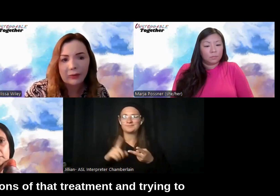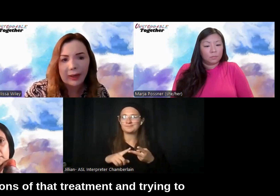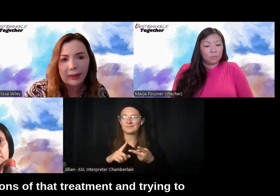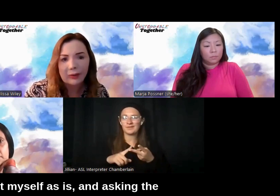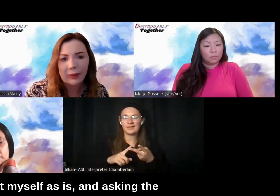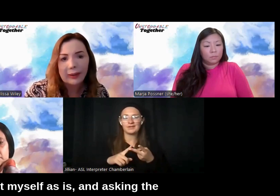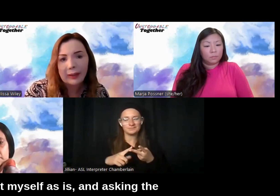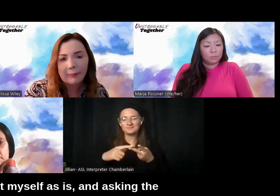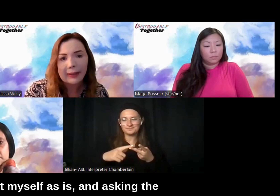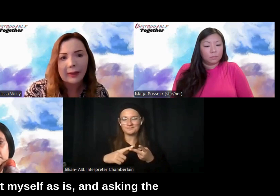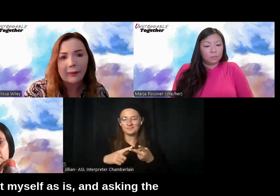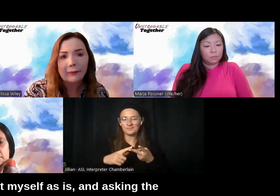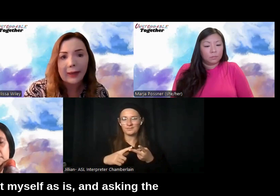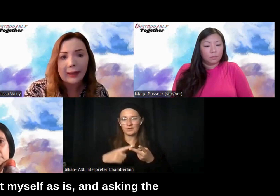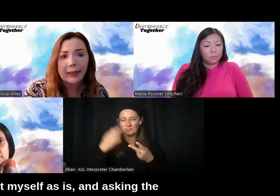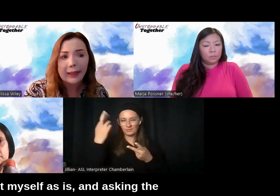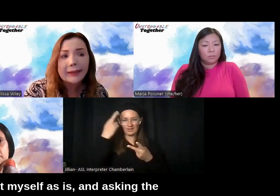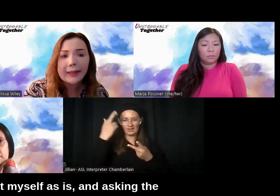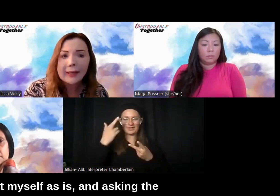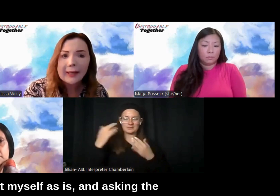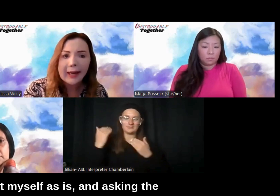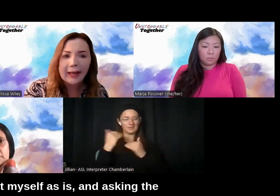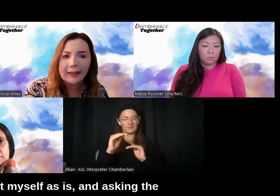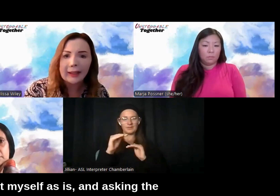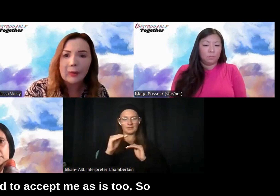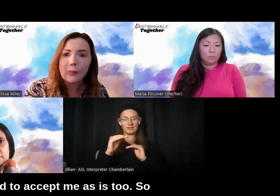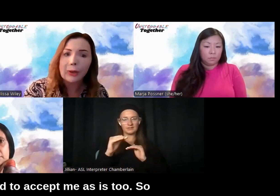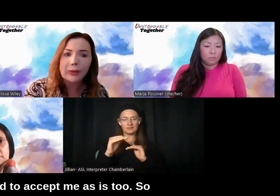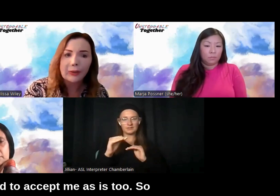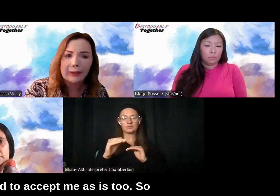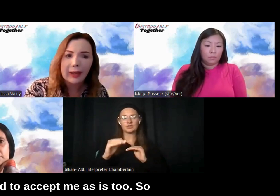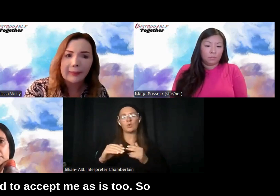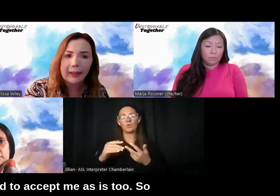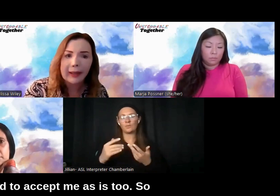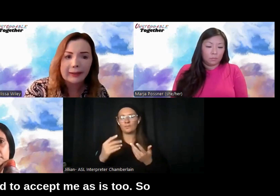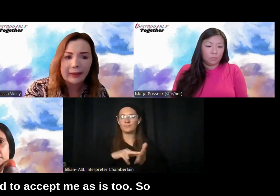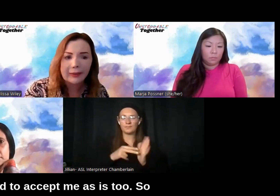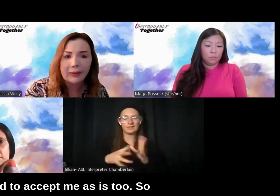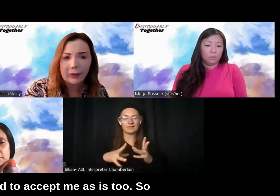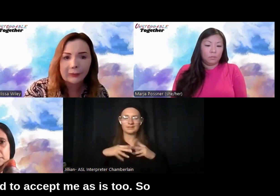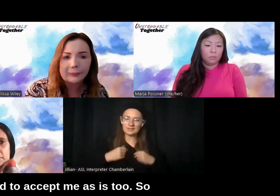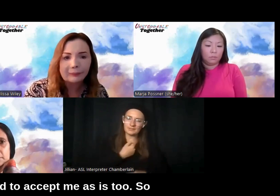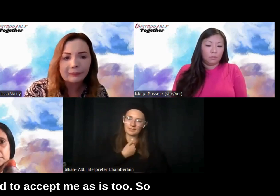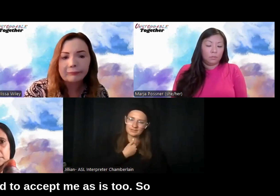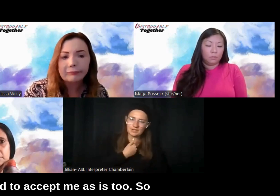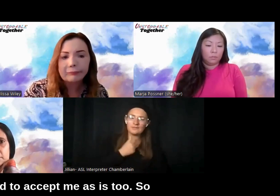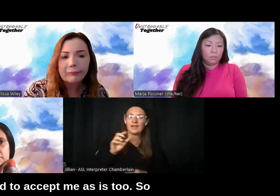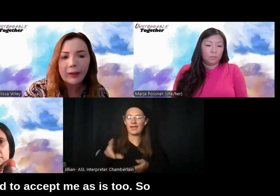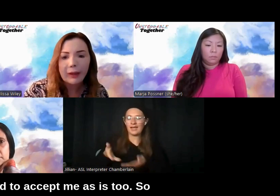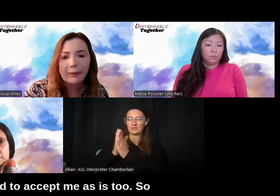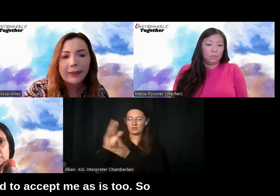treatment and trying to accept myself as is and asking the world to accept me as is too.